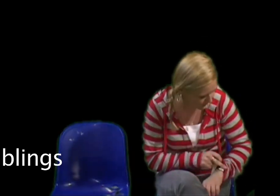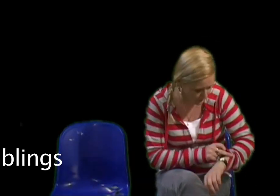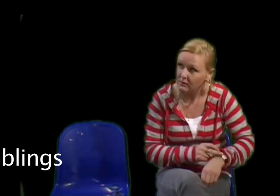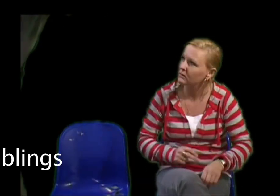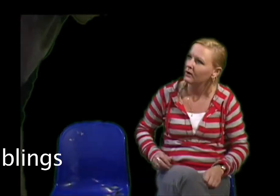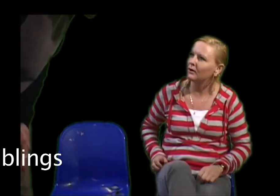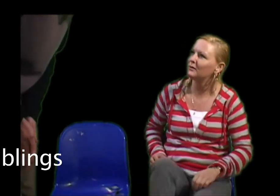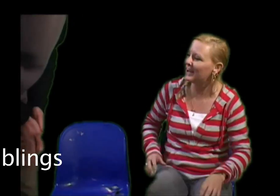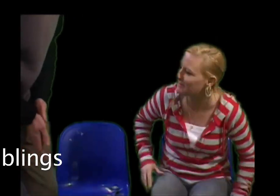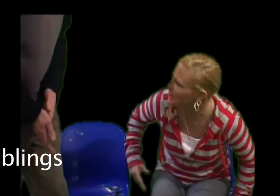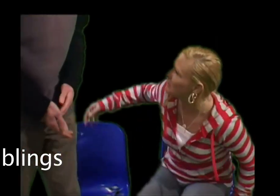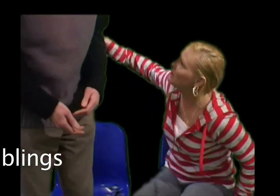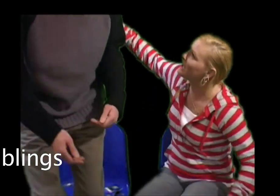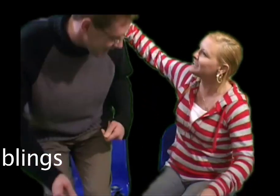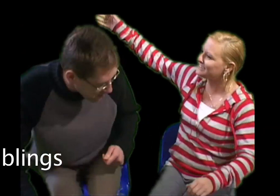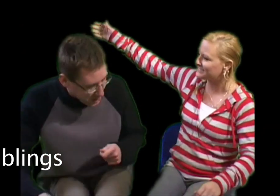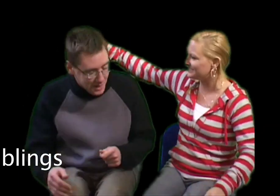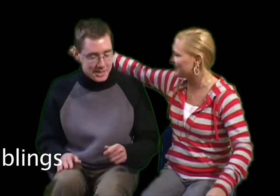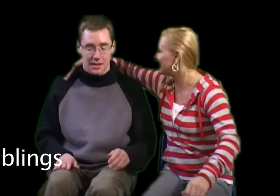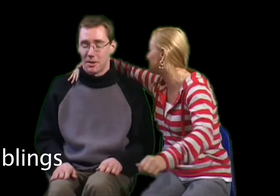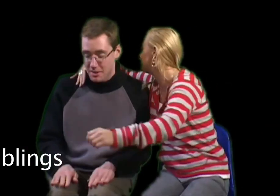Hello, Sandra. Oh, hi, babe. You're all right. I'm all right. I'm all right.